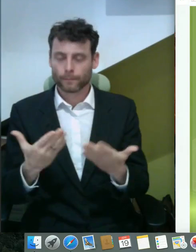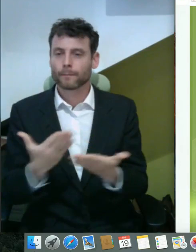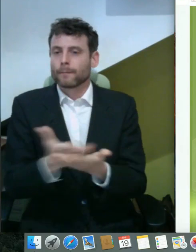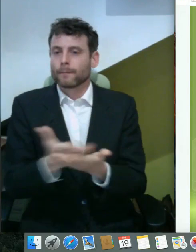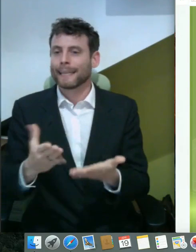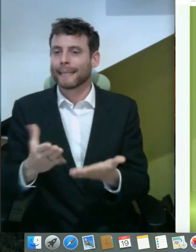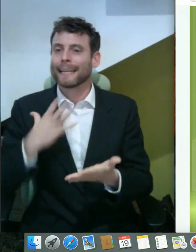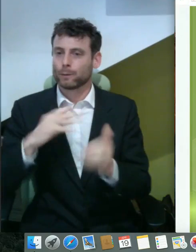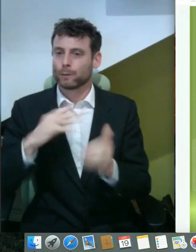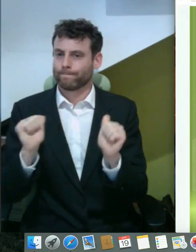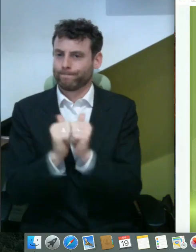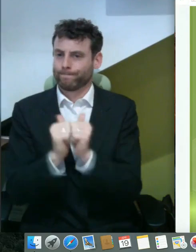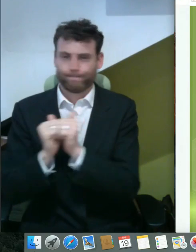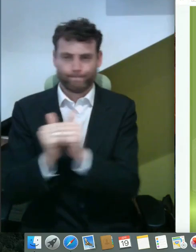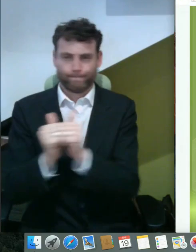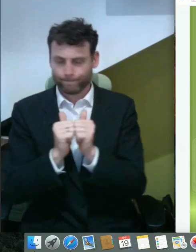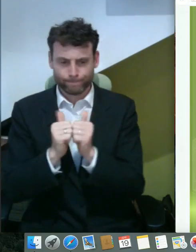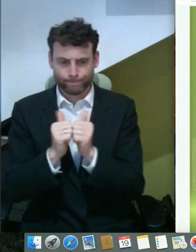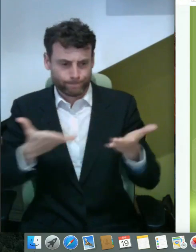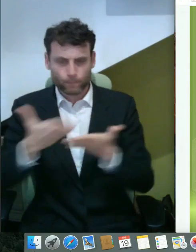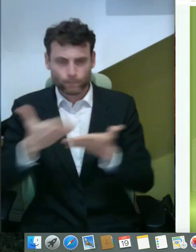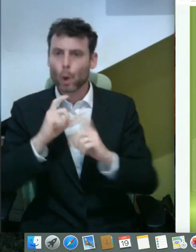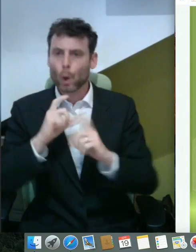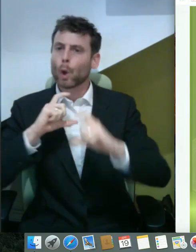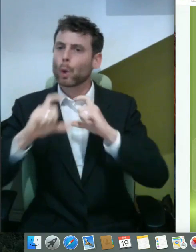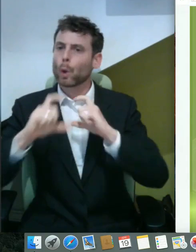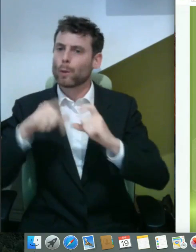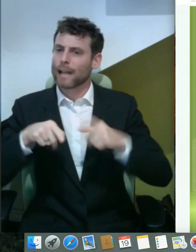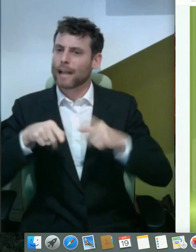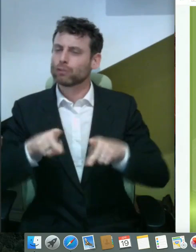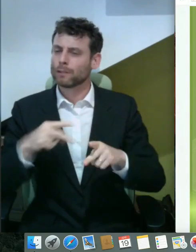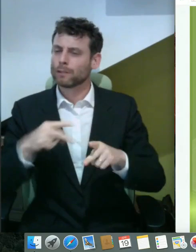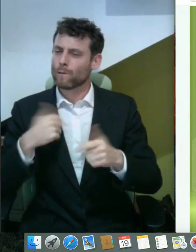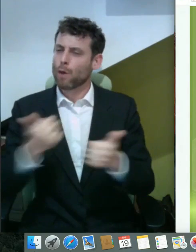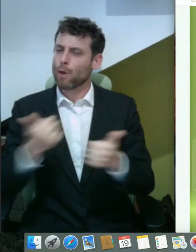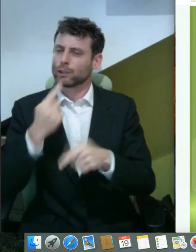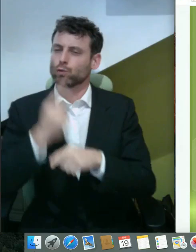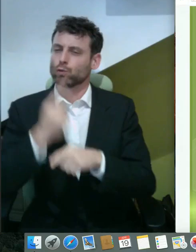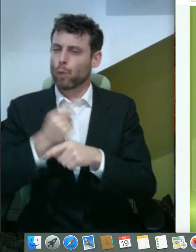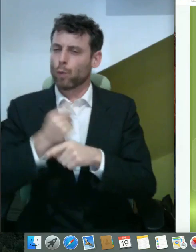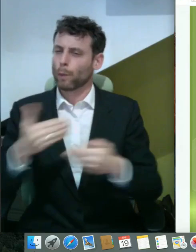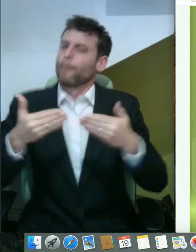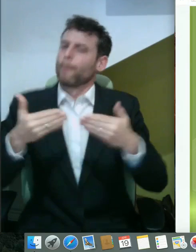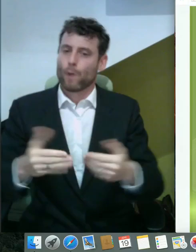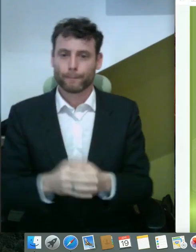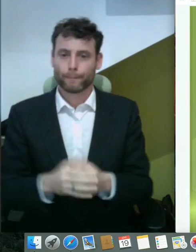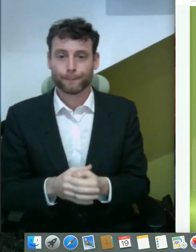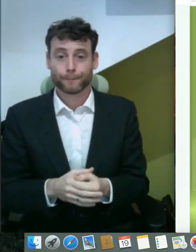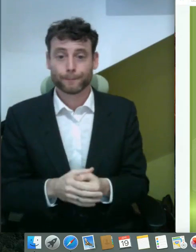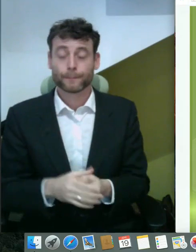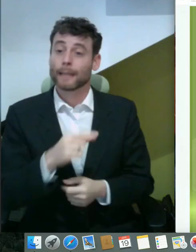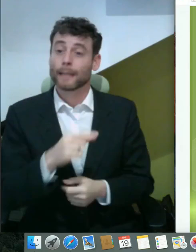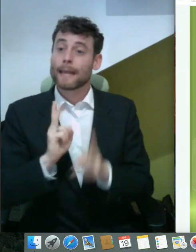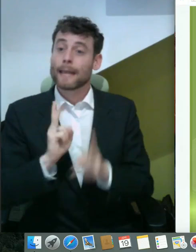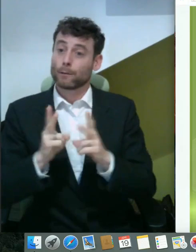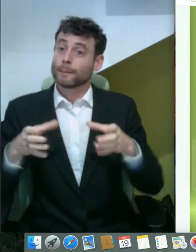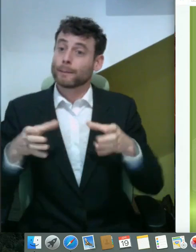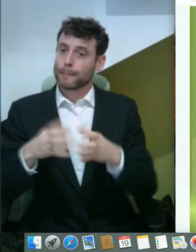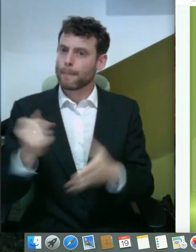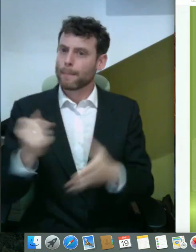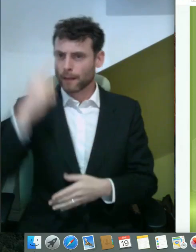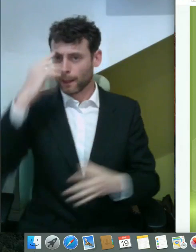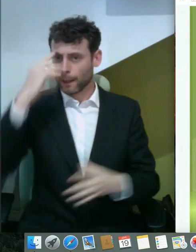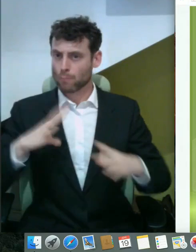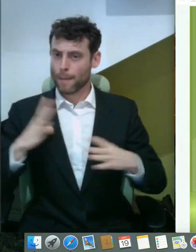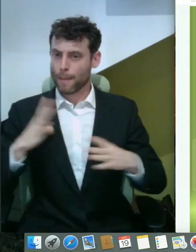needs to be looked at, which I think I've already covered, so I think I'll move on from that. And also the interpreting team need to consider the